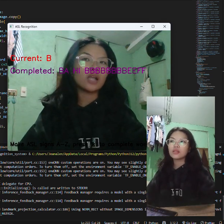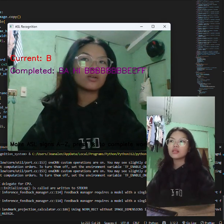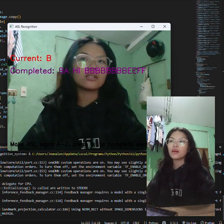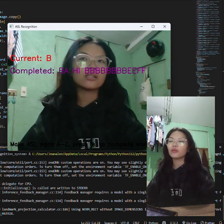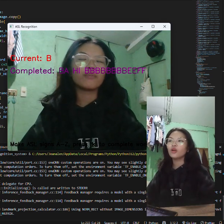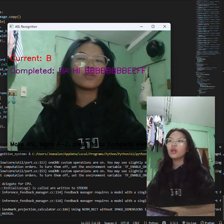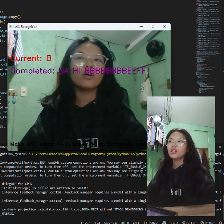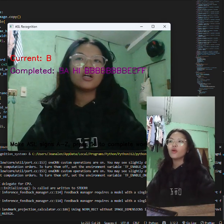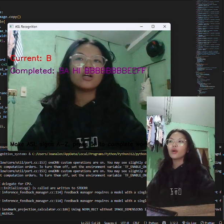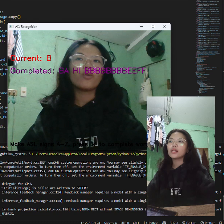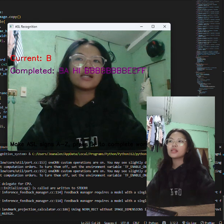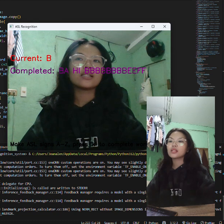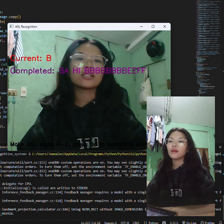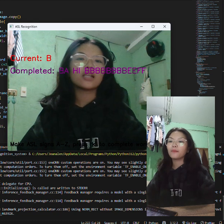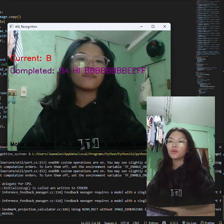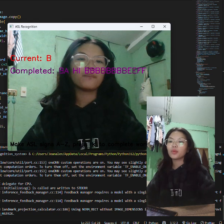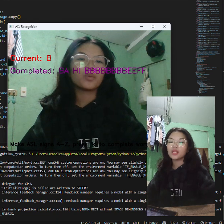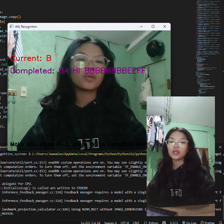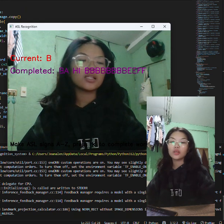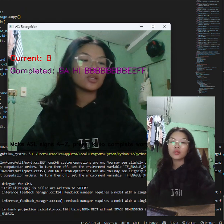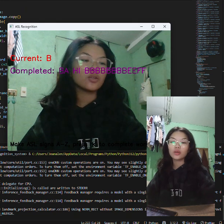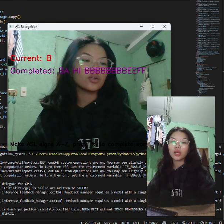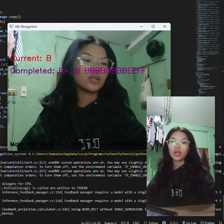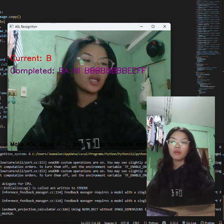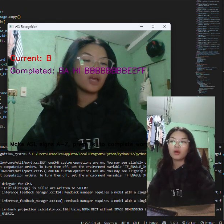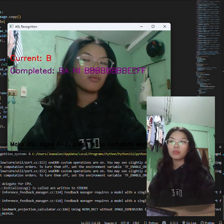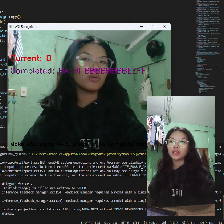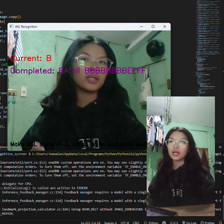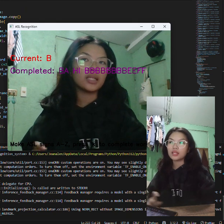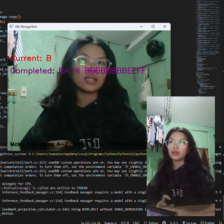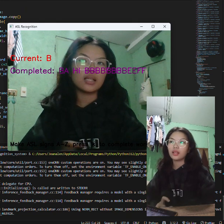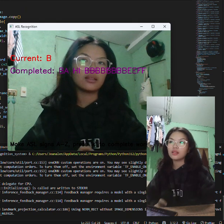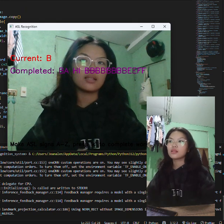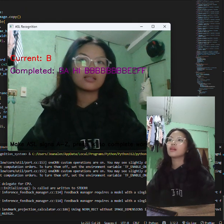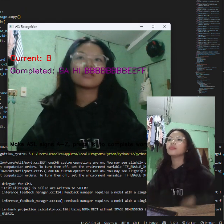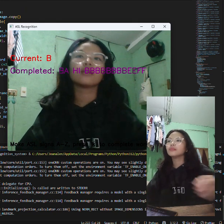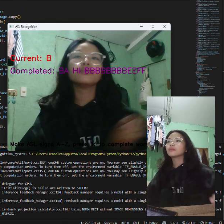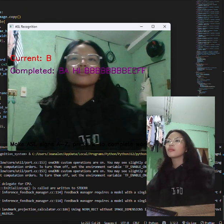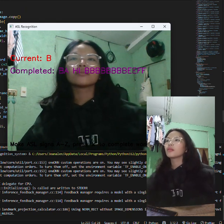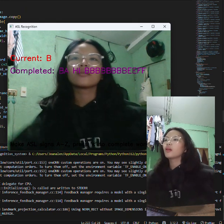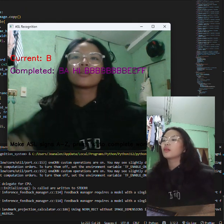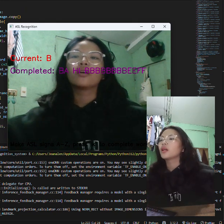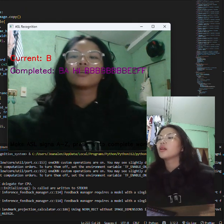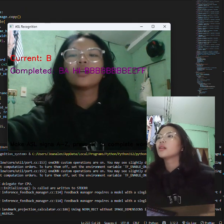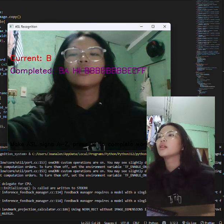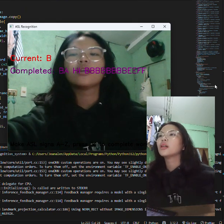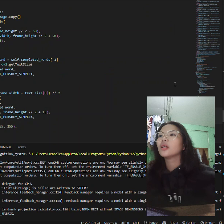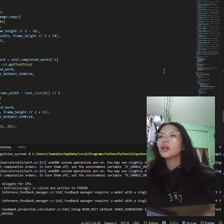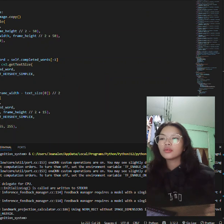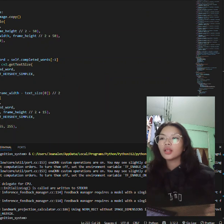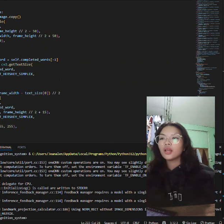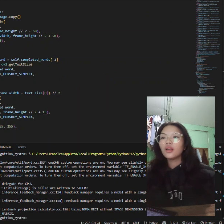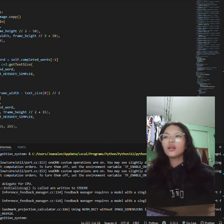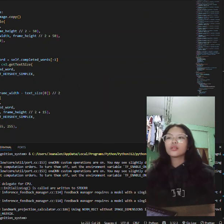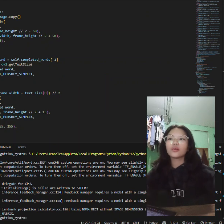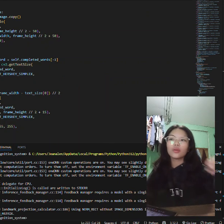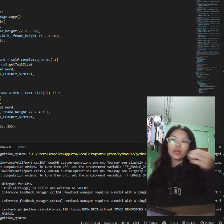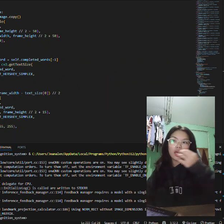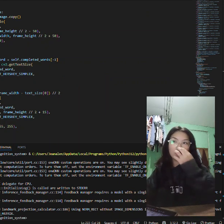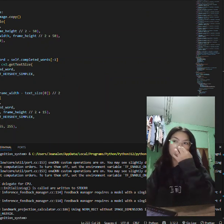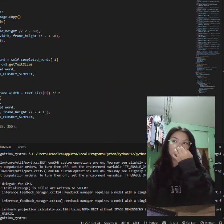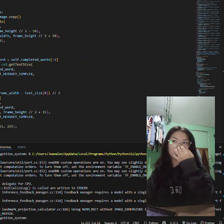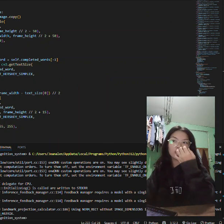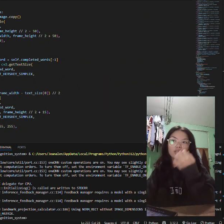sa akong system, no, once mo press ang user game, makomplete ang sentence. Okay. So,